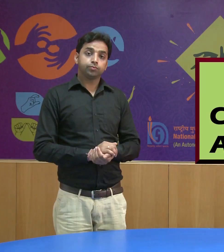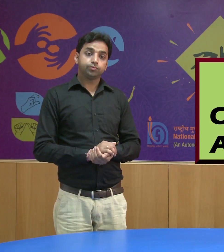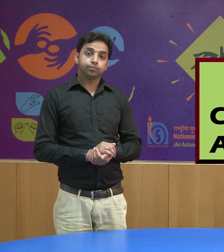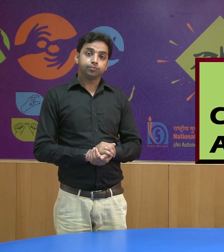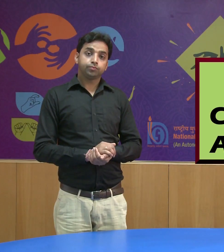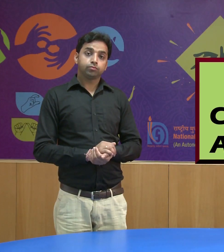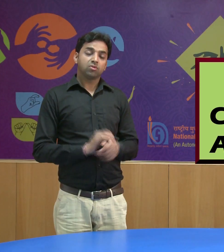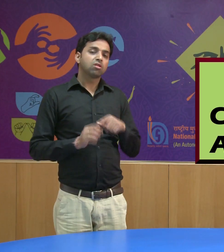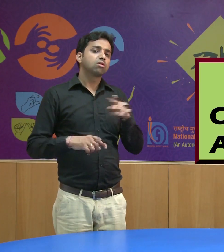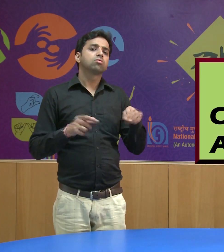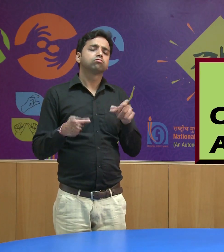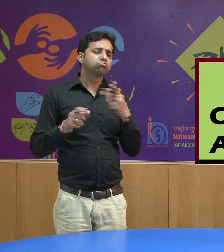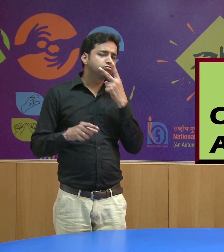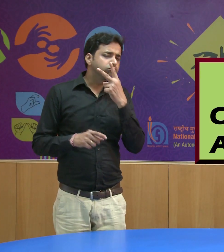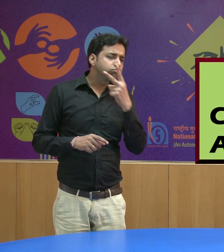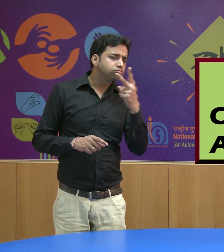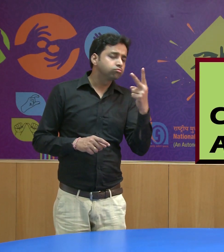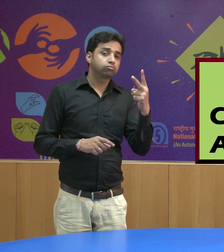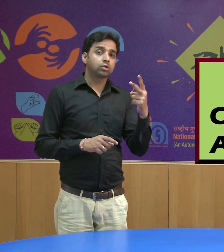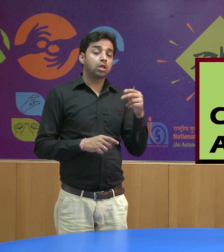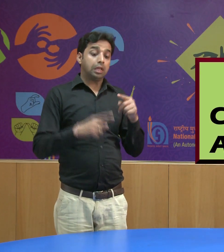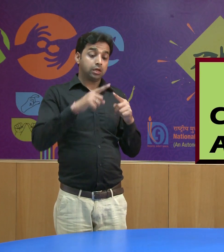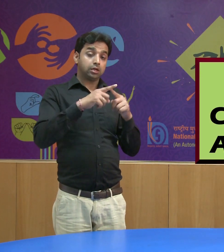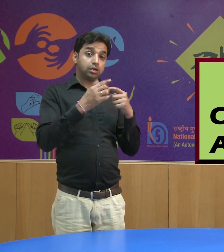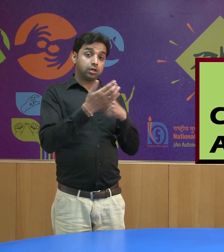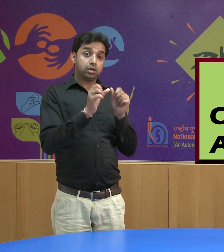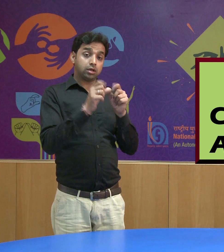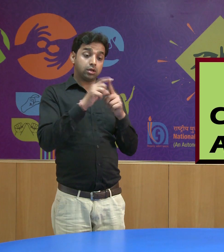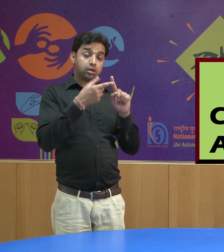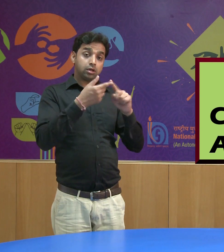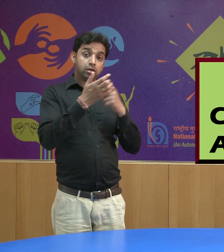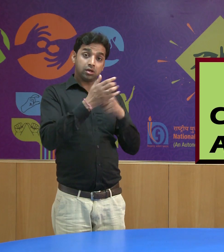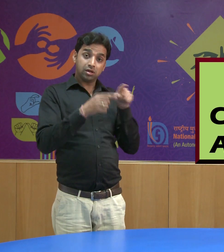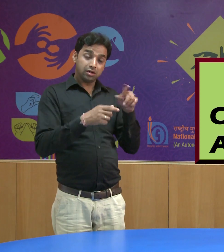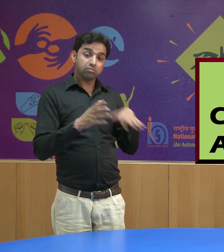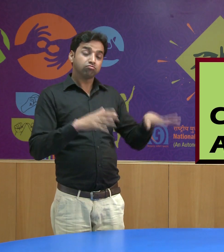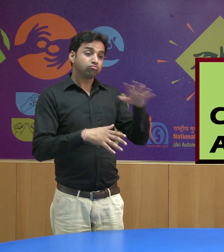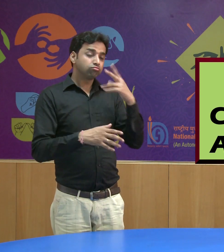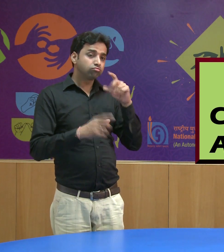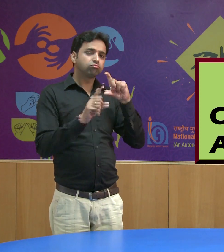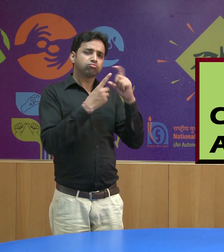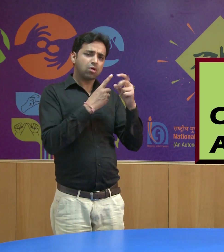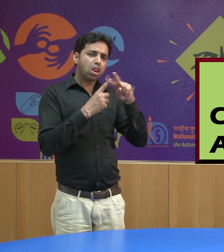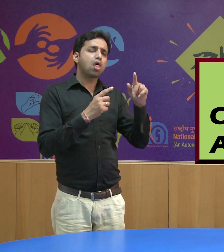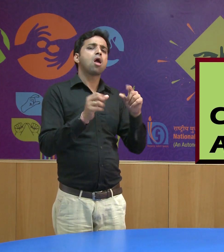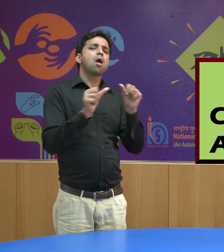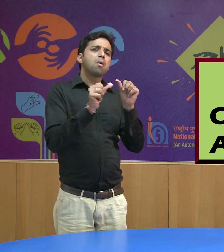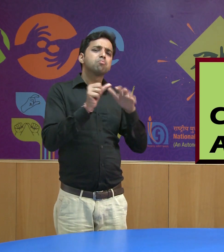thus we see that the traders had become cultural ambassadors of our